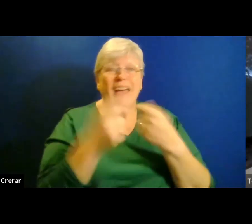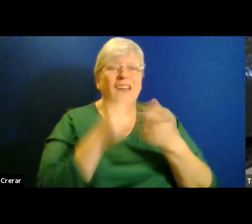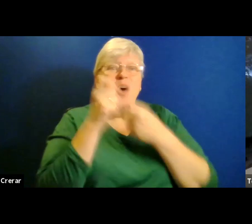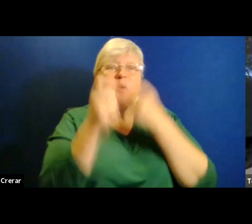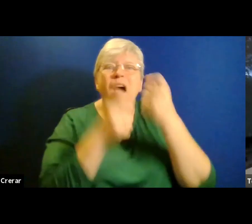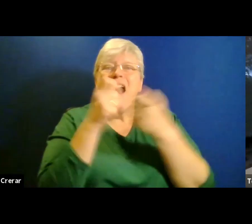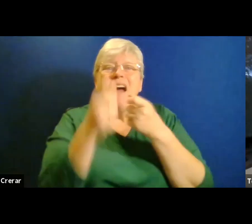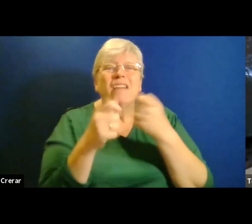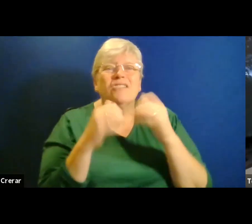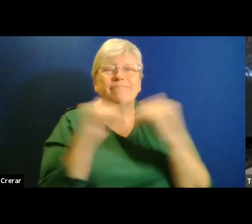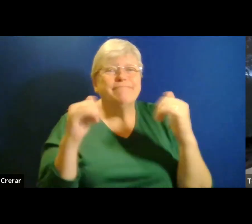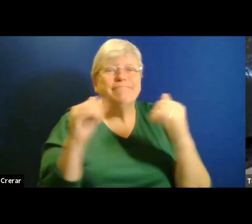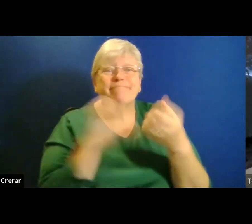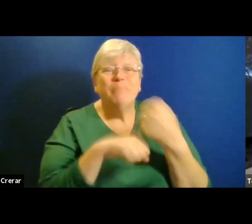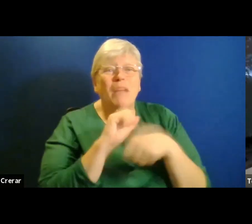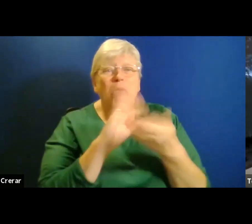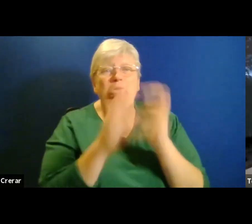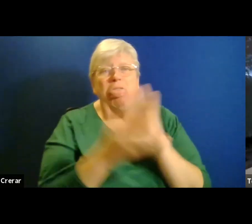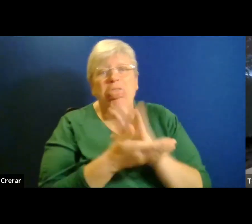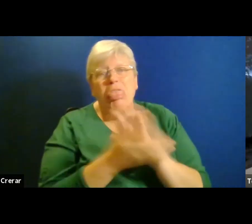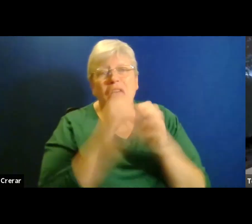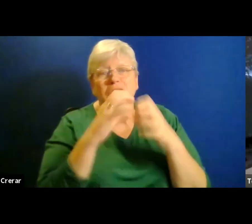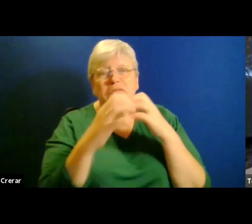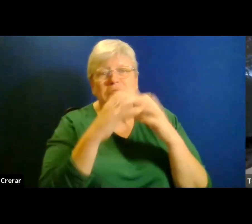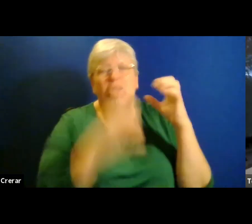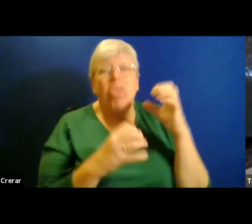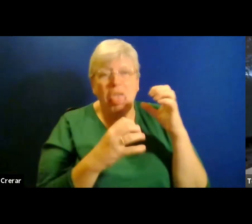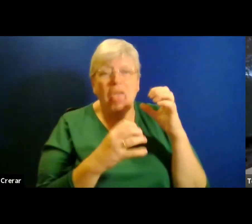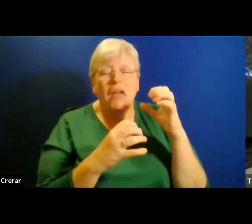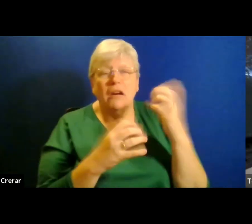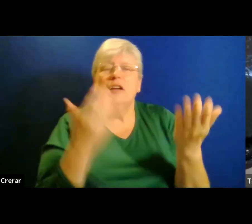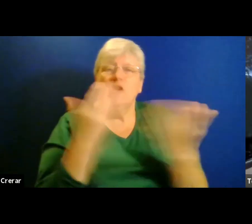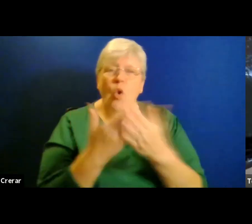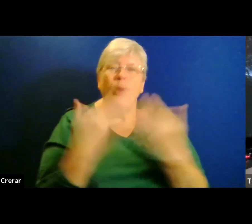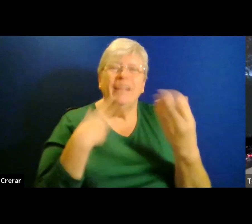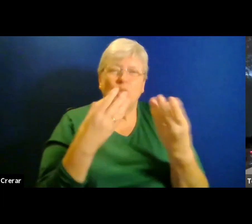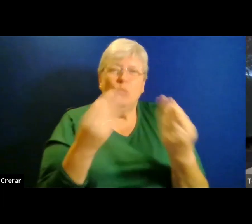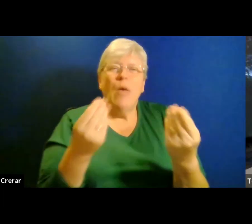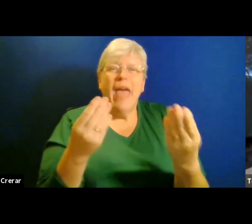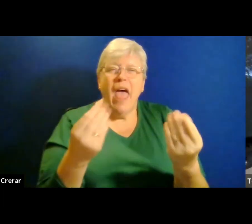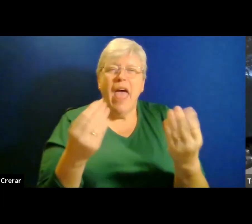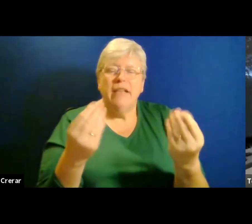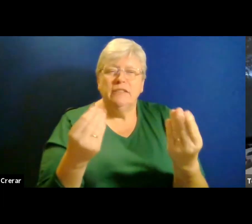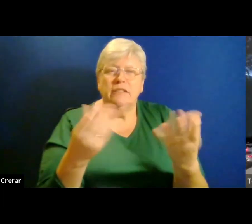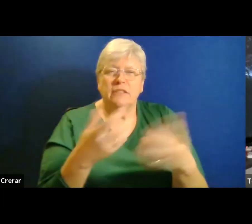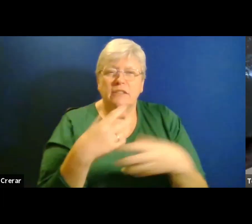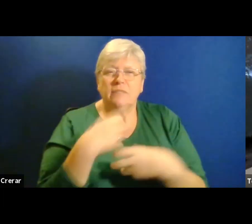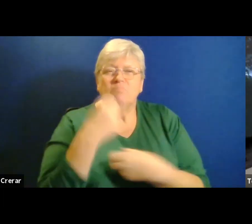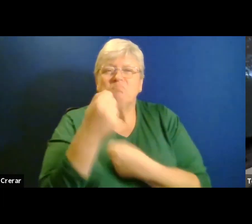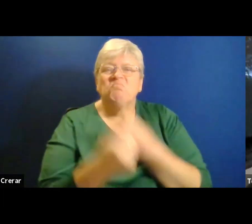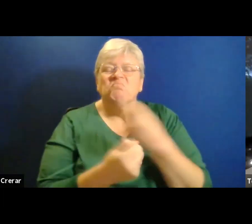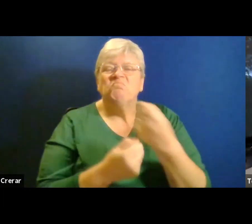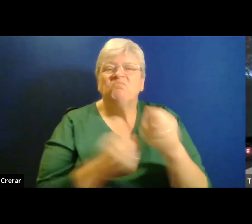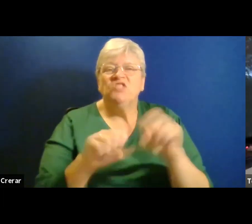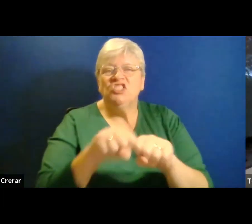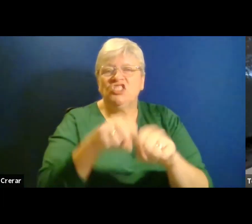abstract themselves into shapes impossible to translate. Only in the wet rip, the tug of sinews breaking